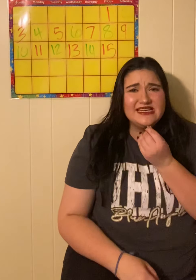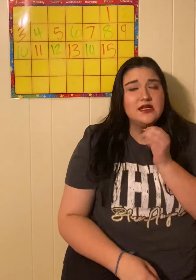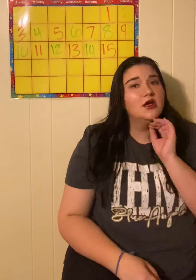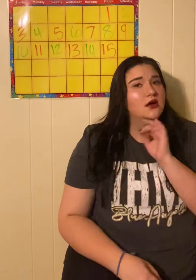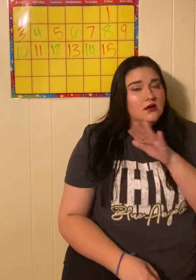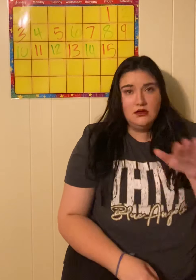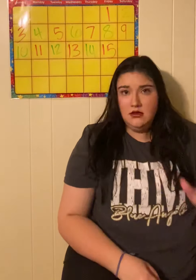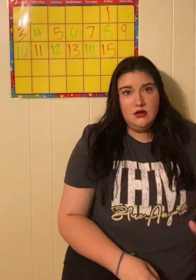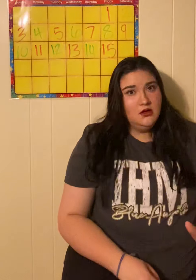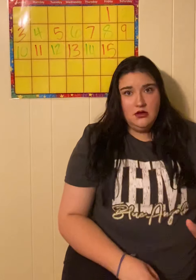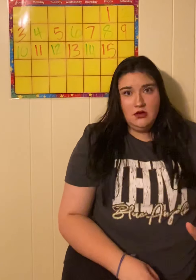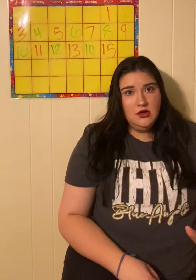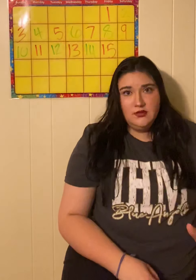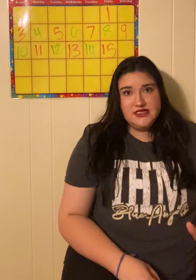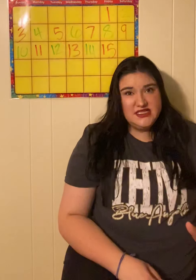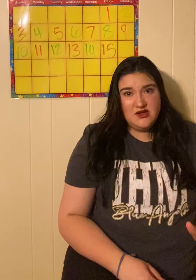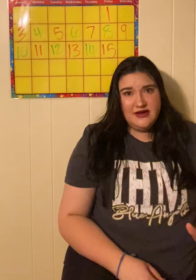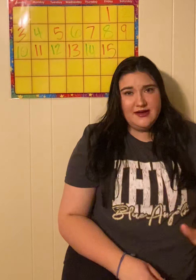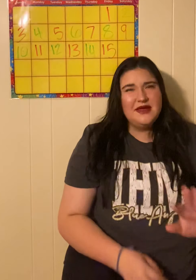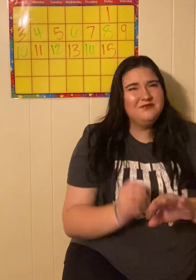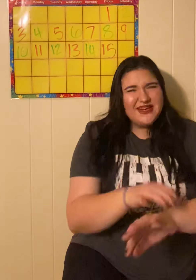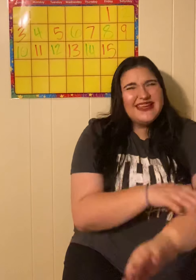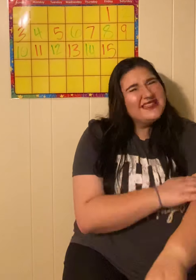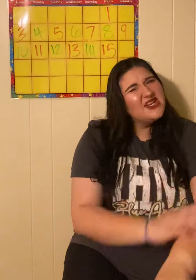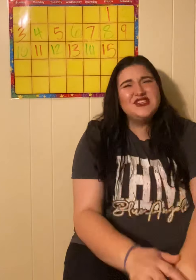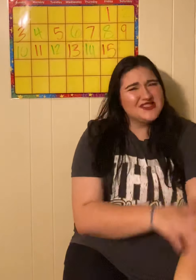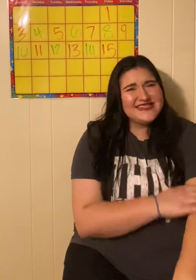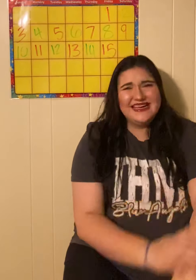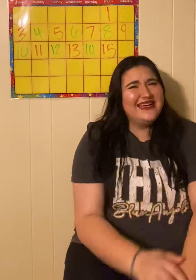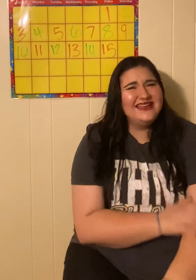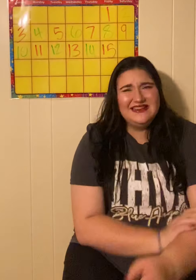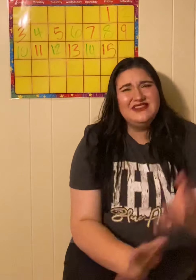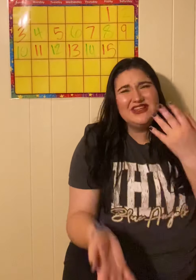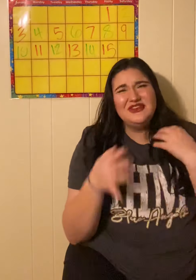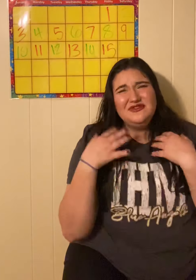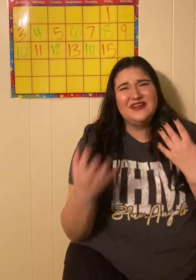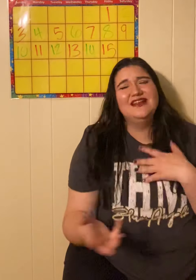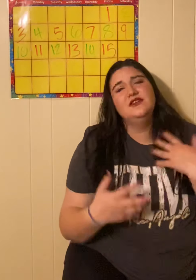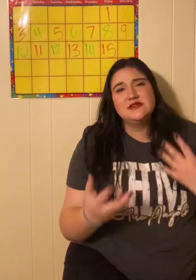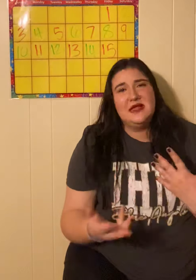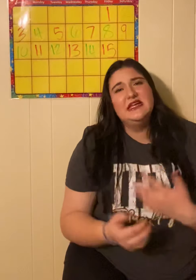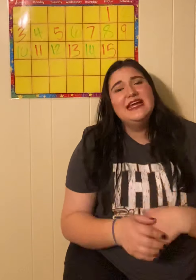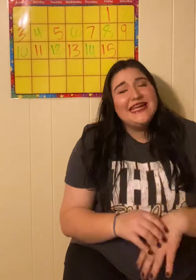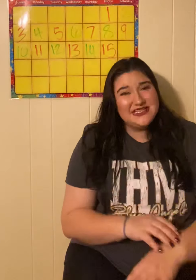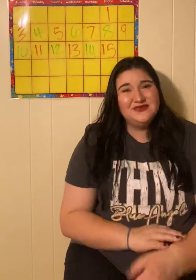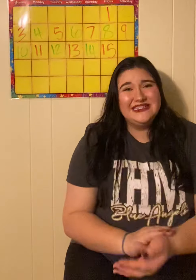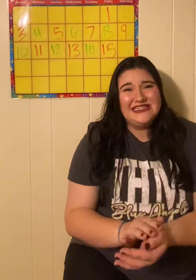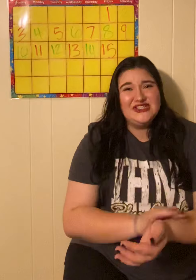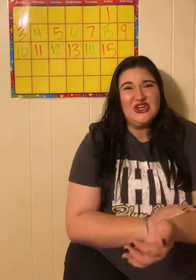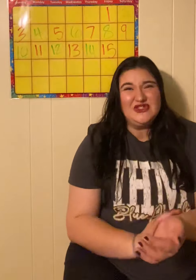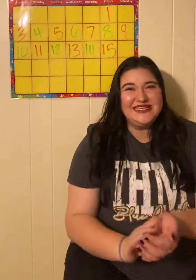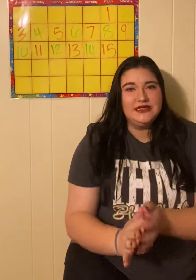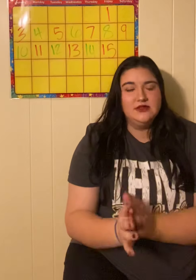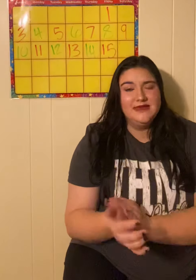it, which I don't recommend, but it gets on your skin and, you know, you feel it and you smell it. It's really salty. It makes you